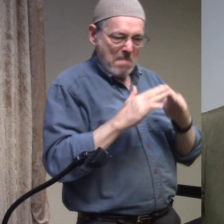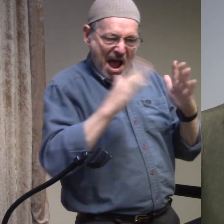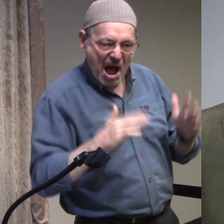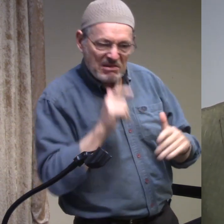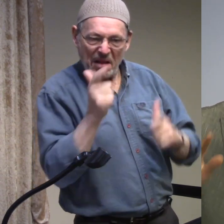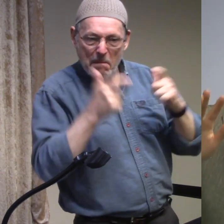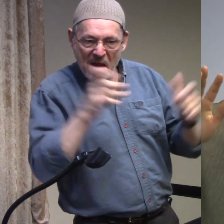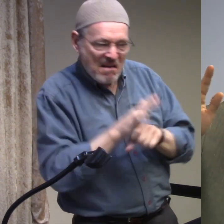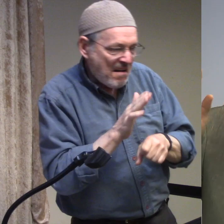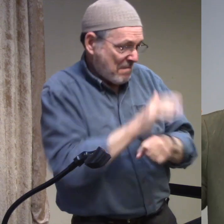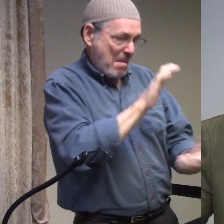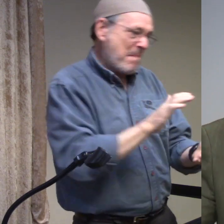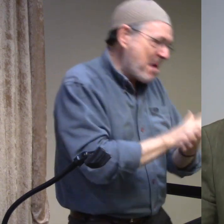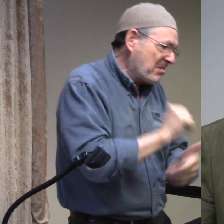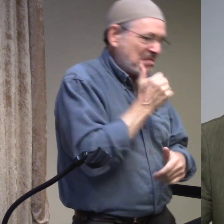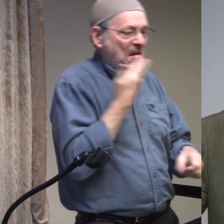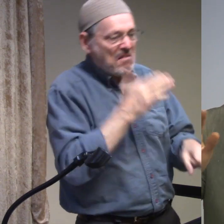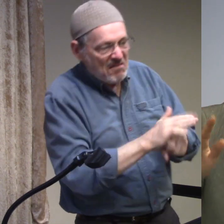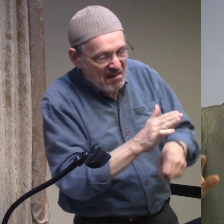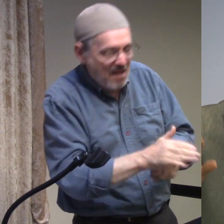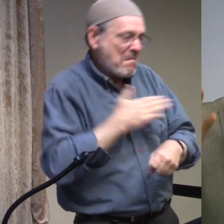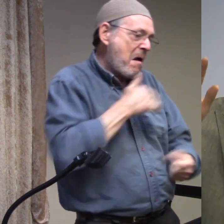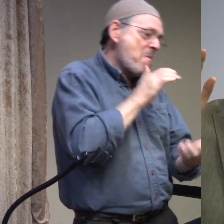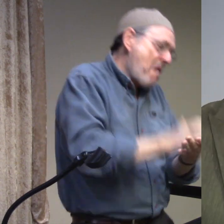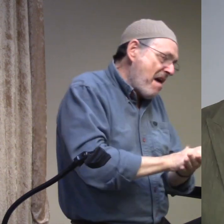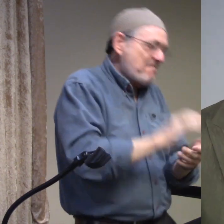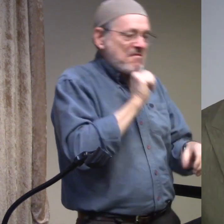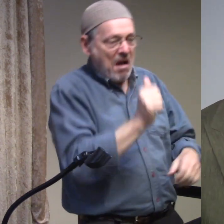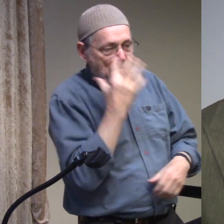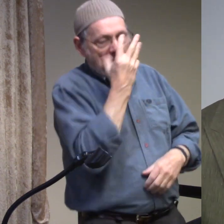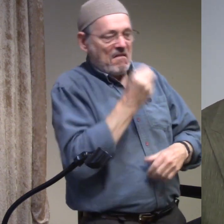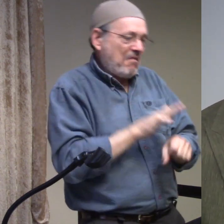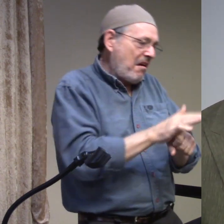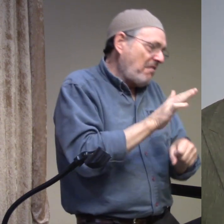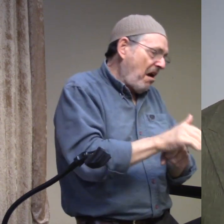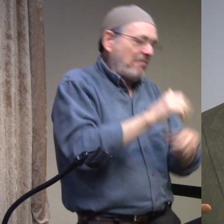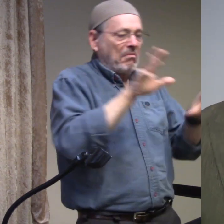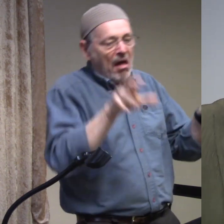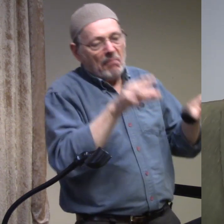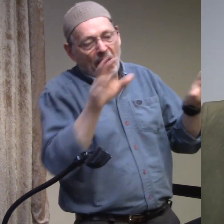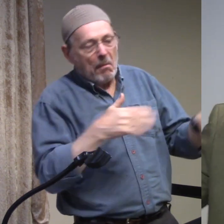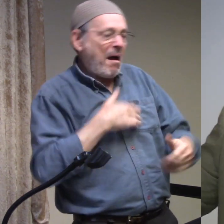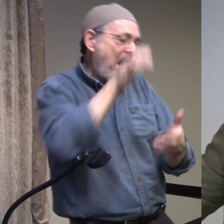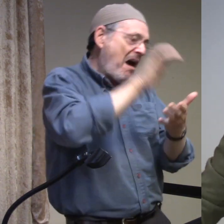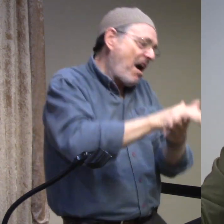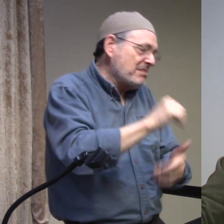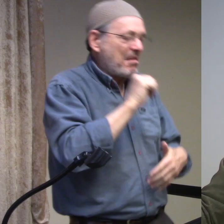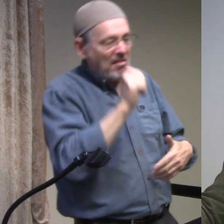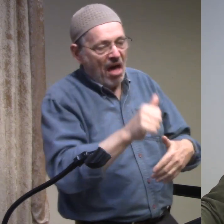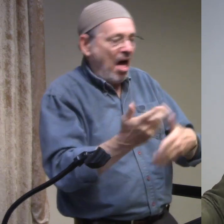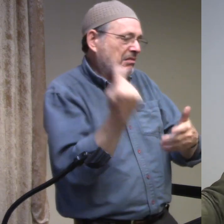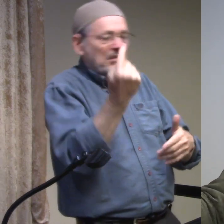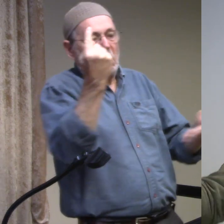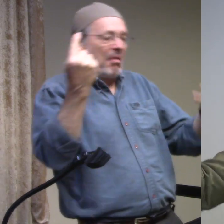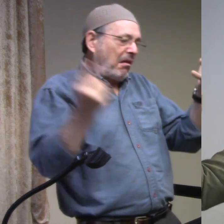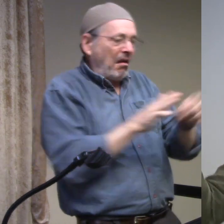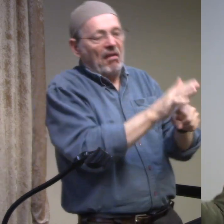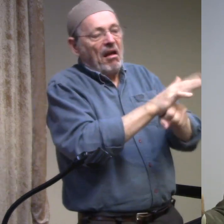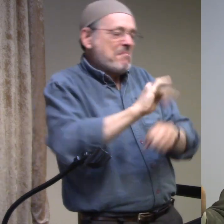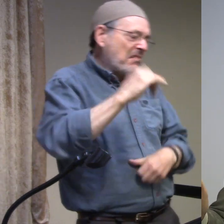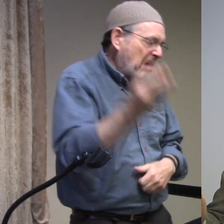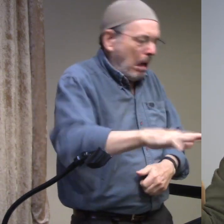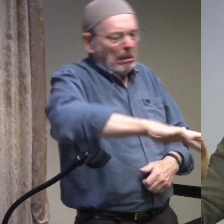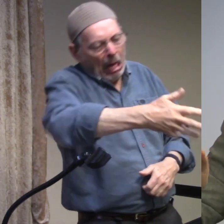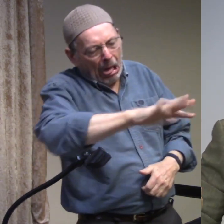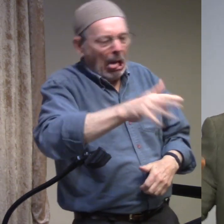enough, my marriage is not good enough, my wife is not this enough, my husband is not this enough, my job is not